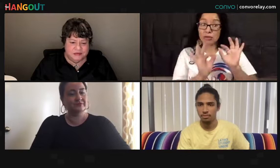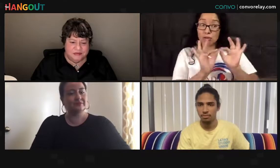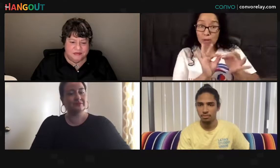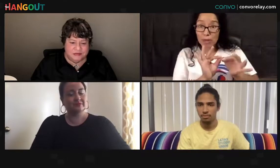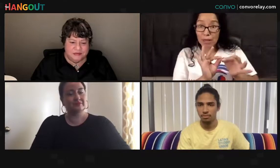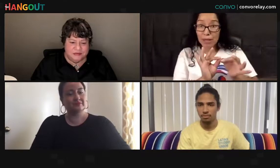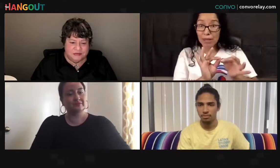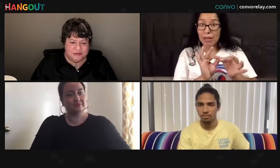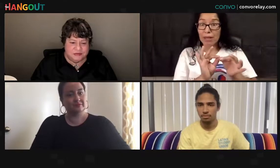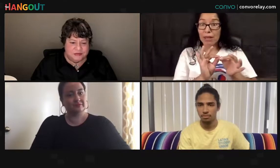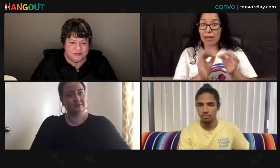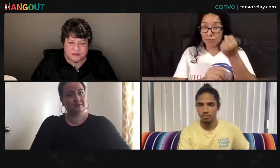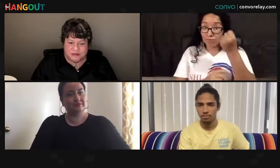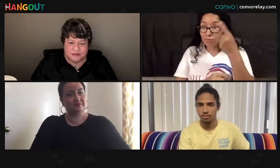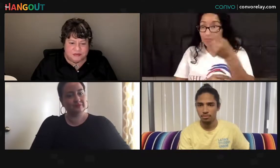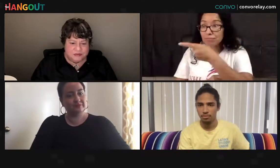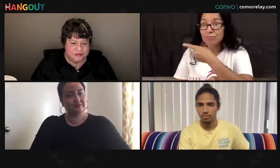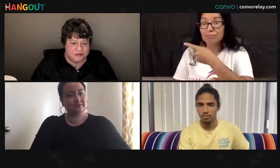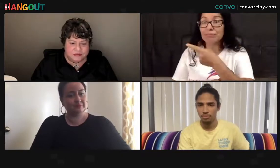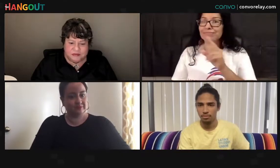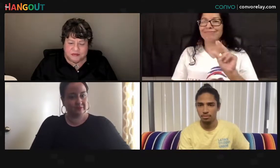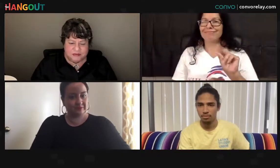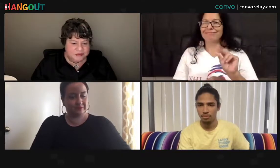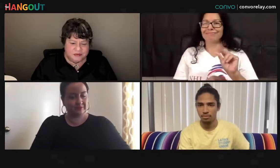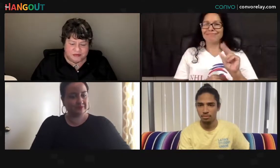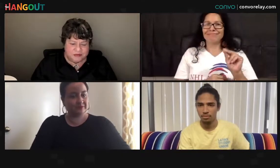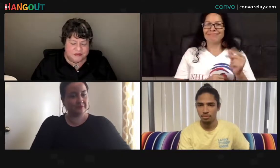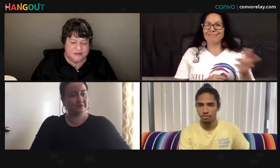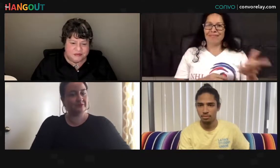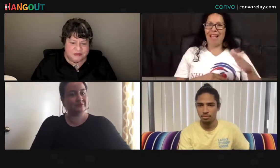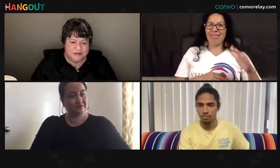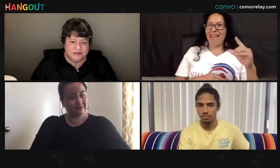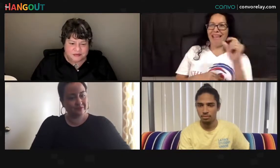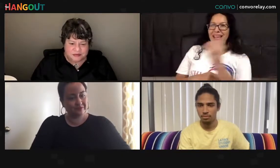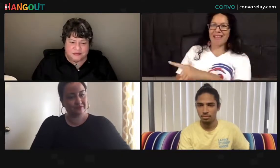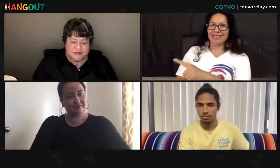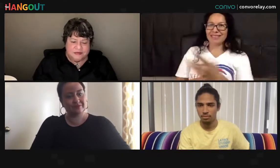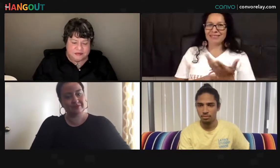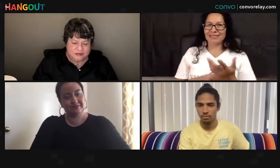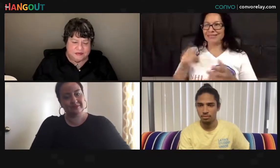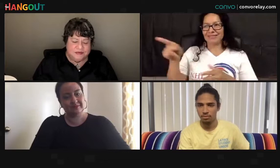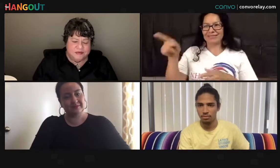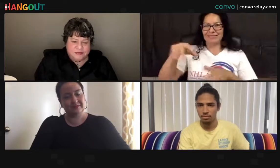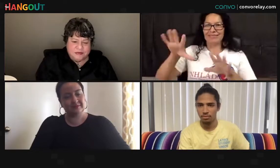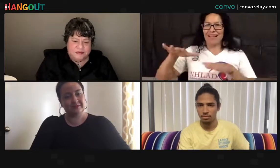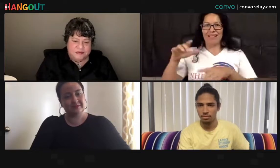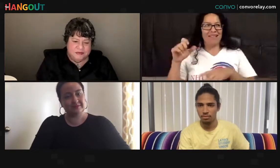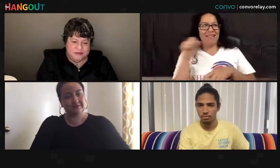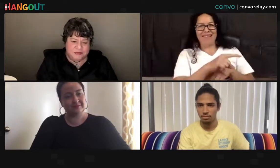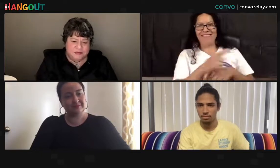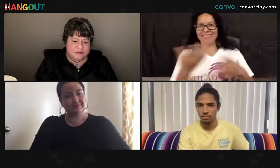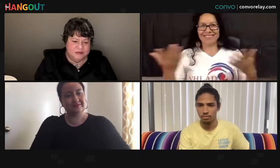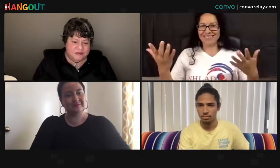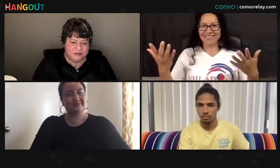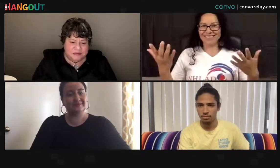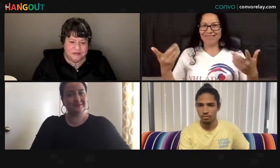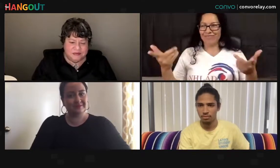truly understand what that means. And for interpreters, do they necessarily understand the word? No, because they haven't asked. Nobody